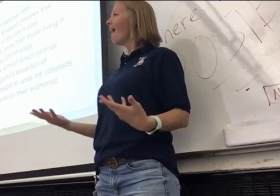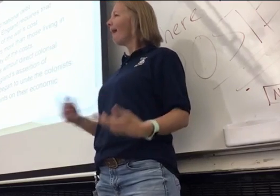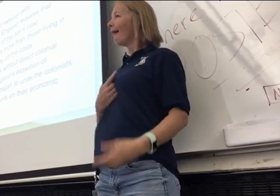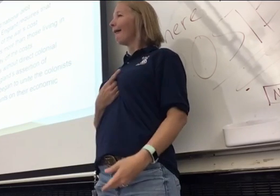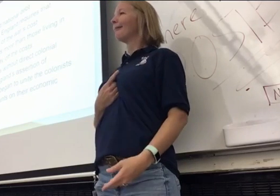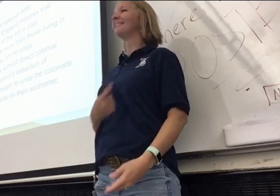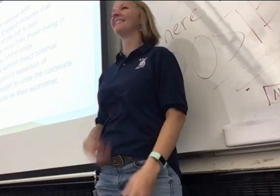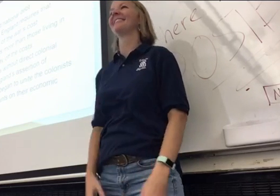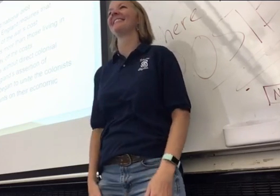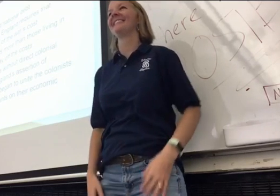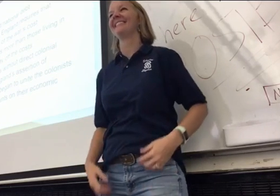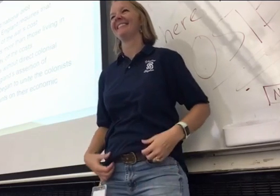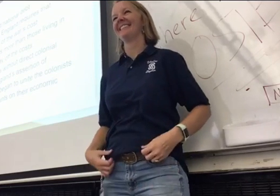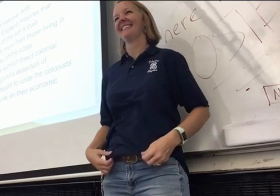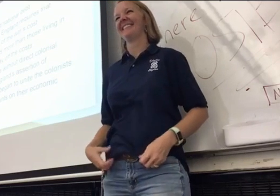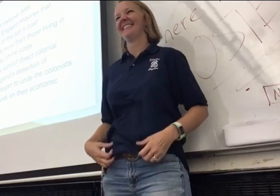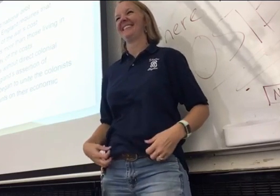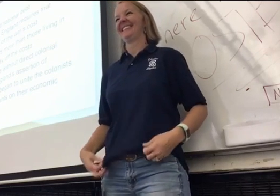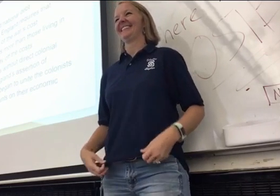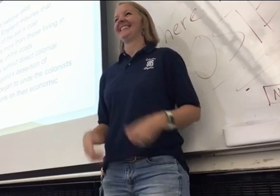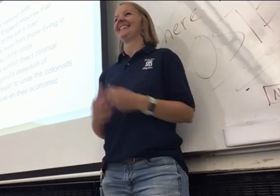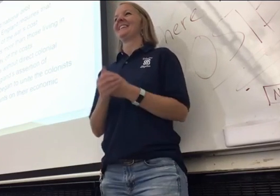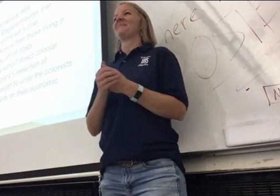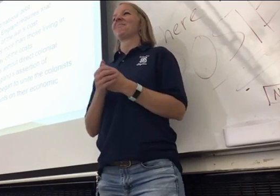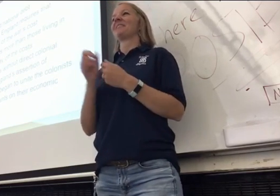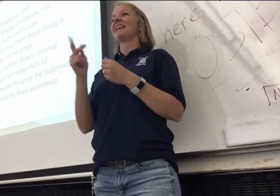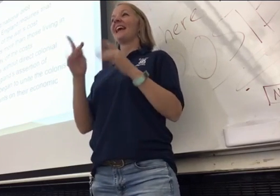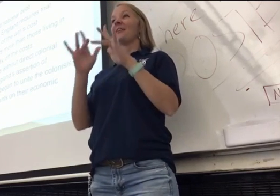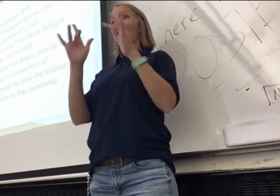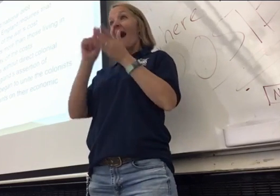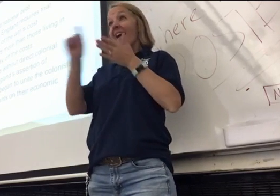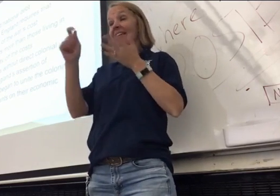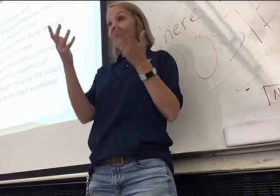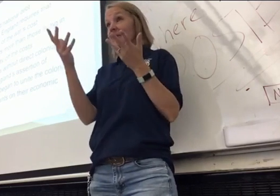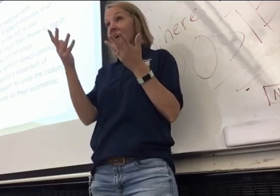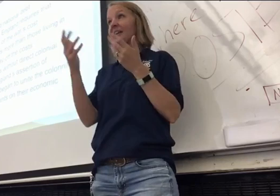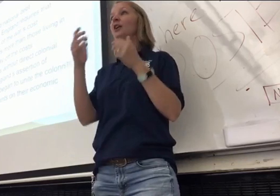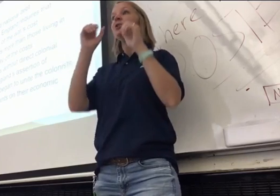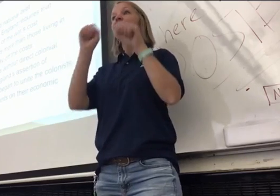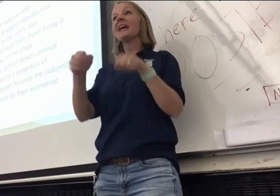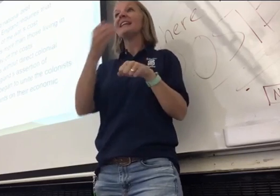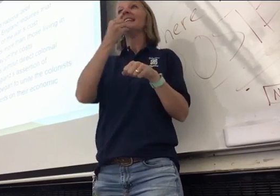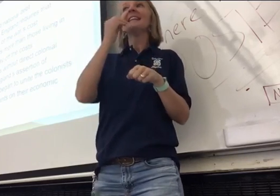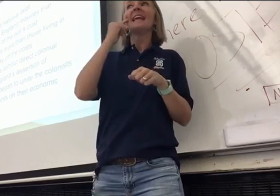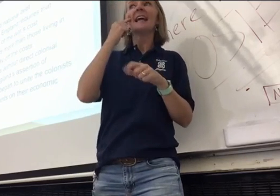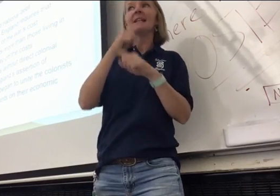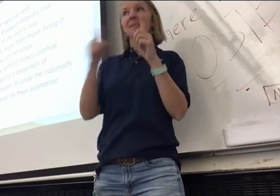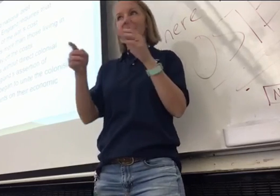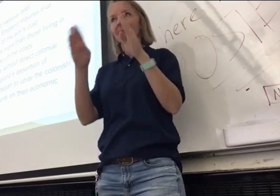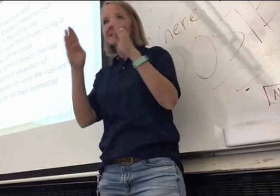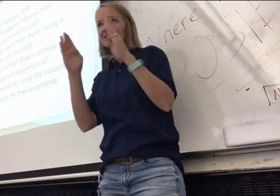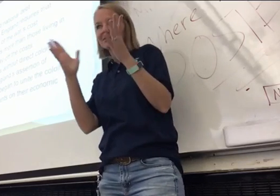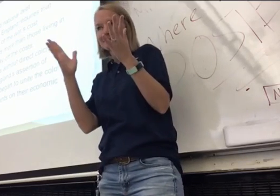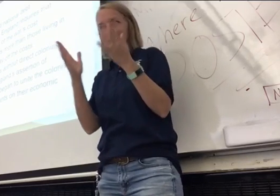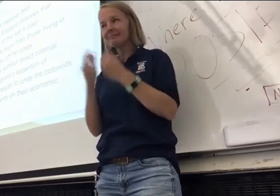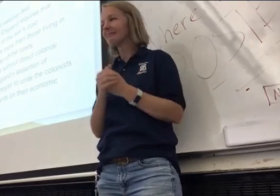candy. Okay, what I want you to highlight on your paper, and again, you can eat your candy, just make sure you're paying